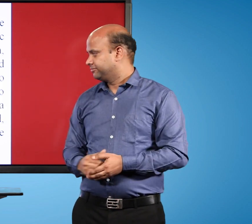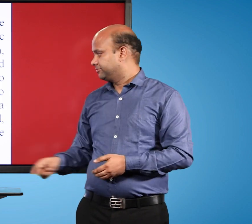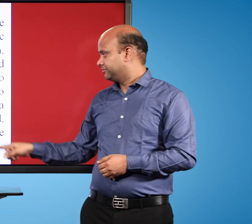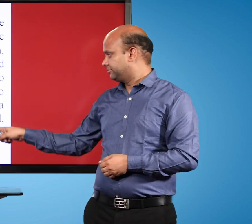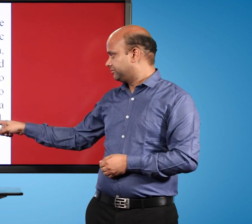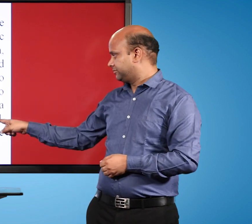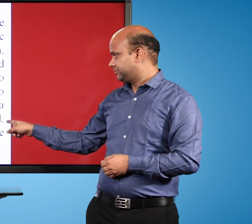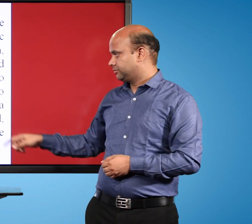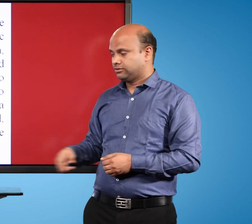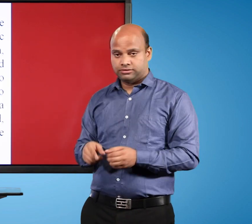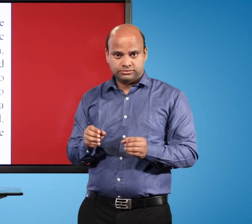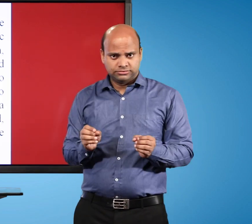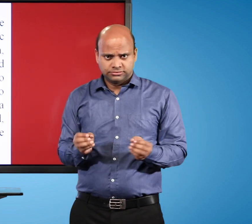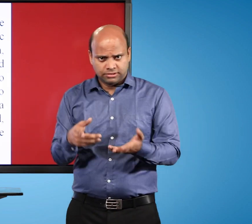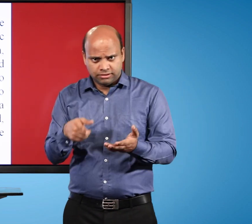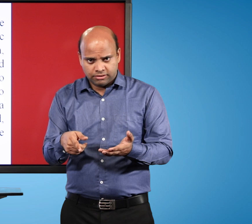Before we proceed,